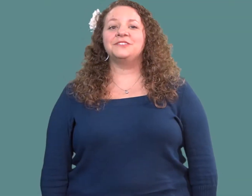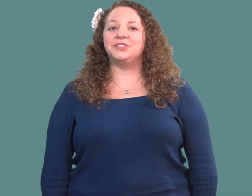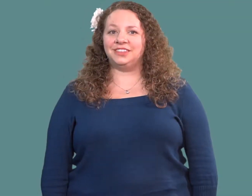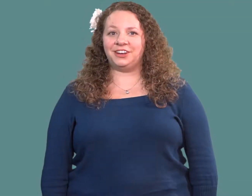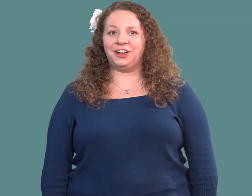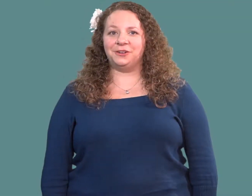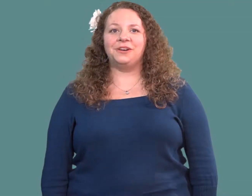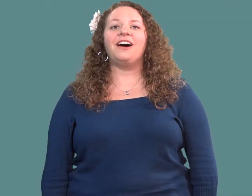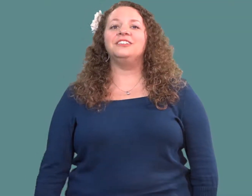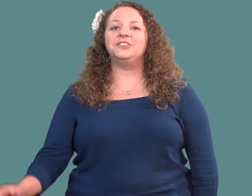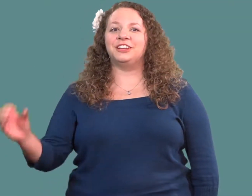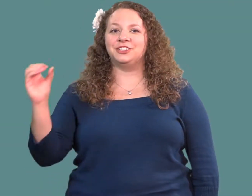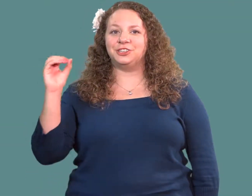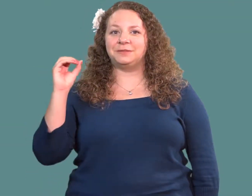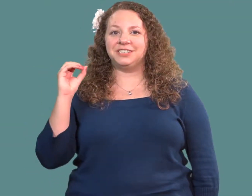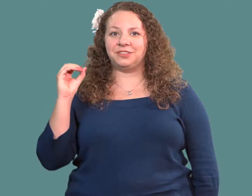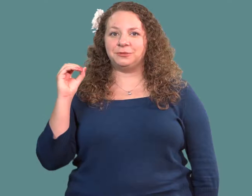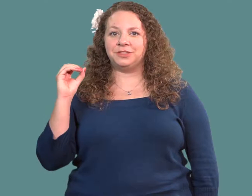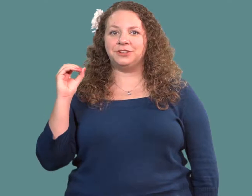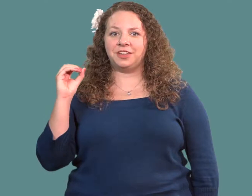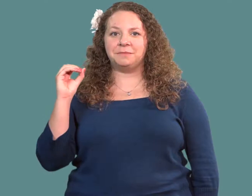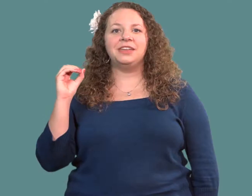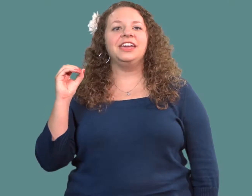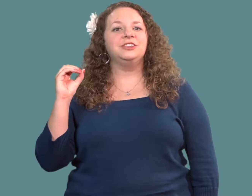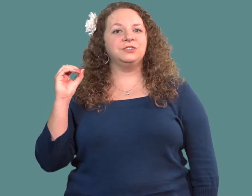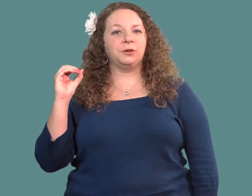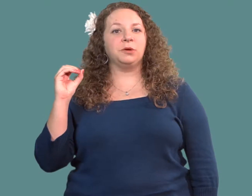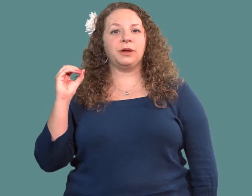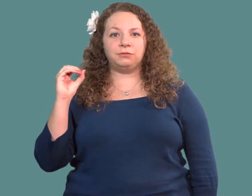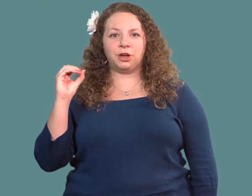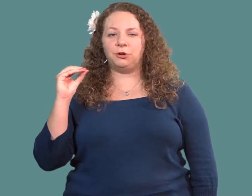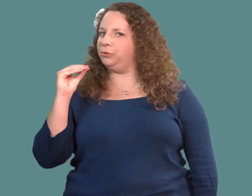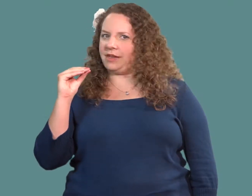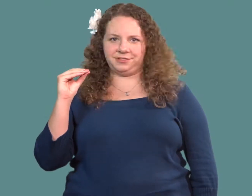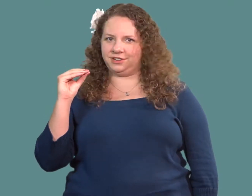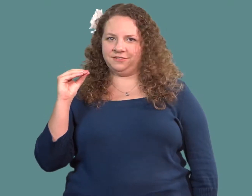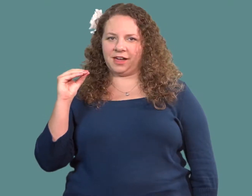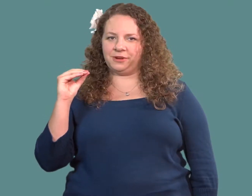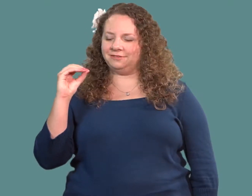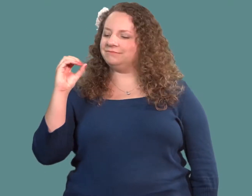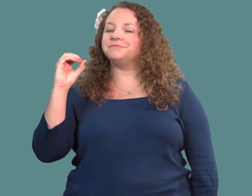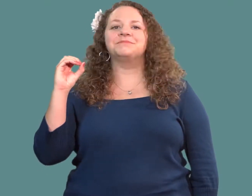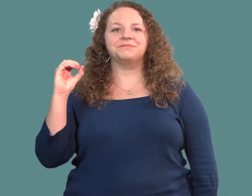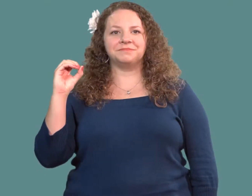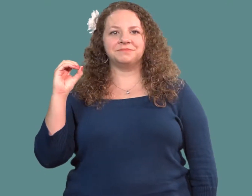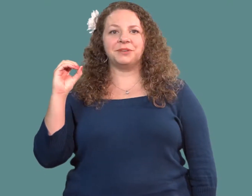For the letter O, all of your fingers should come together with your thumb and should form a round O rather than a flat one.